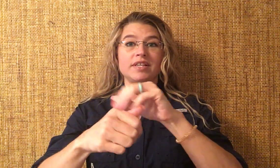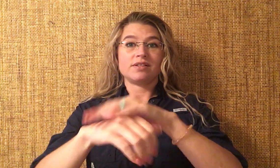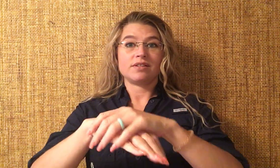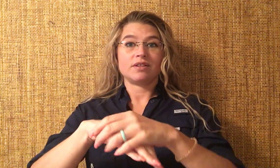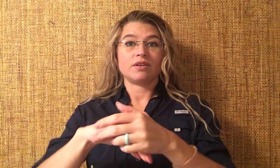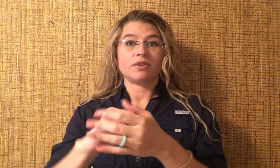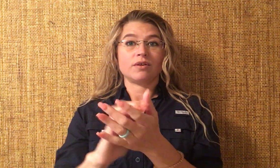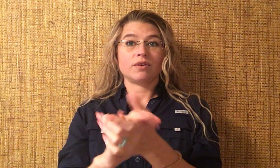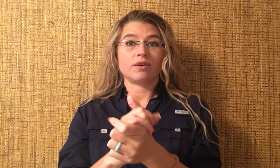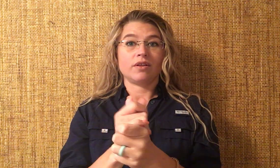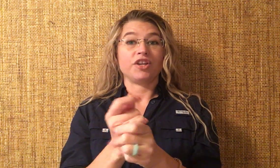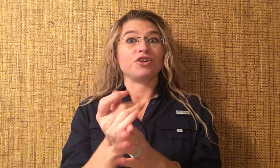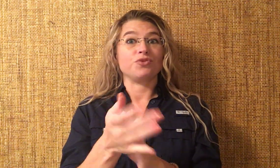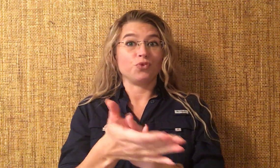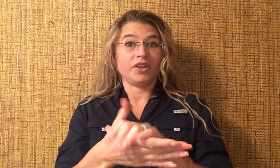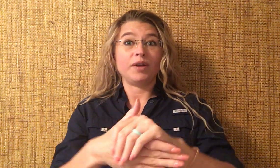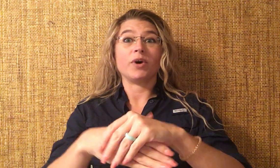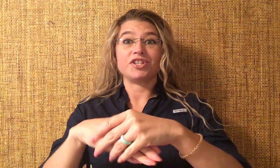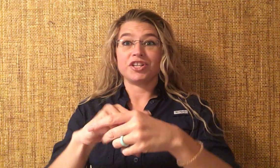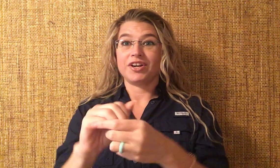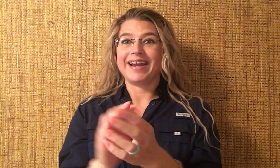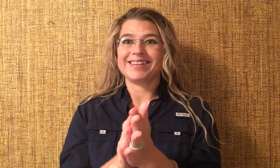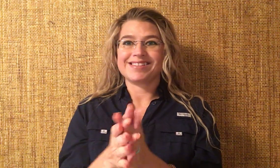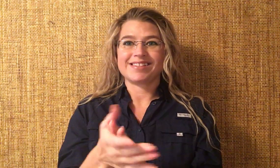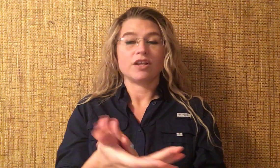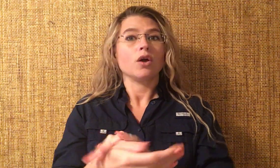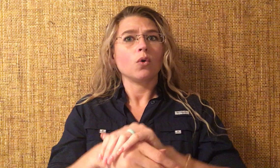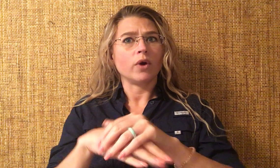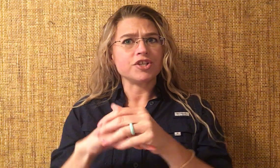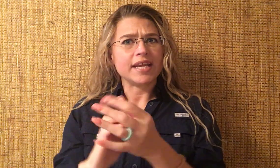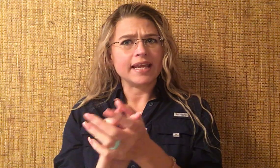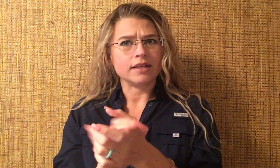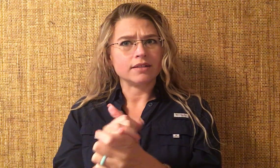this, like you're really washing your hands. Wash hands.